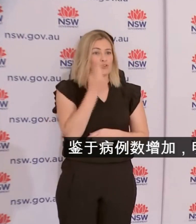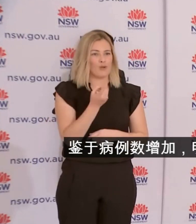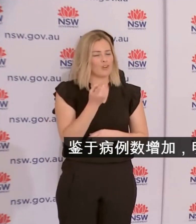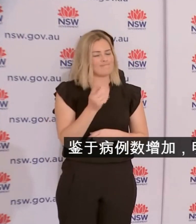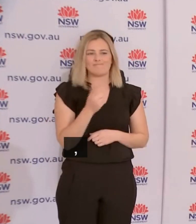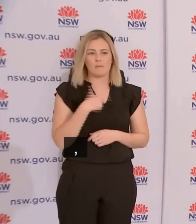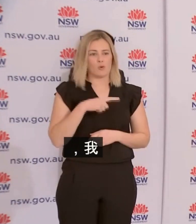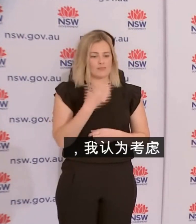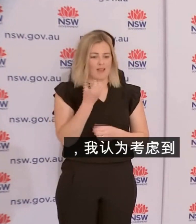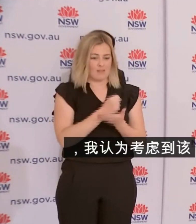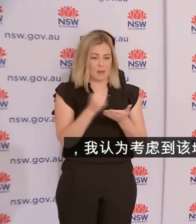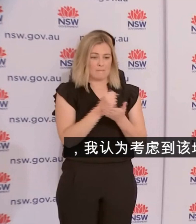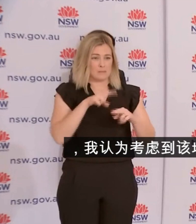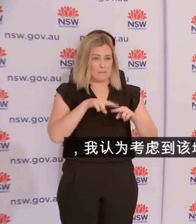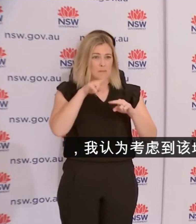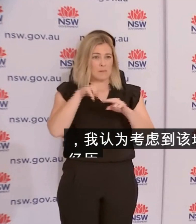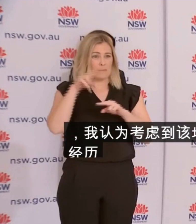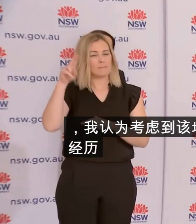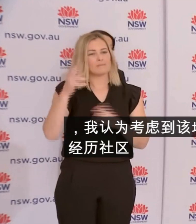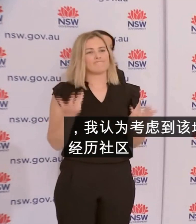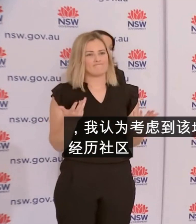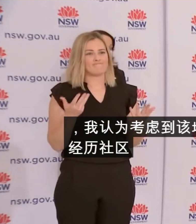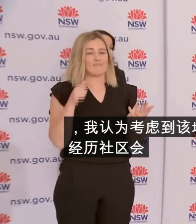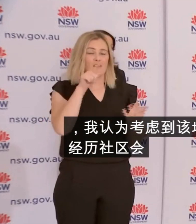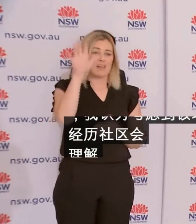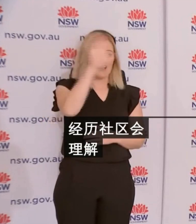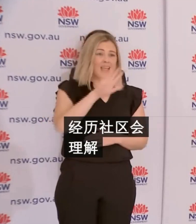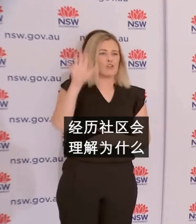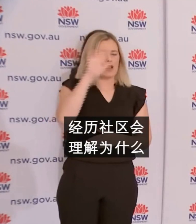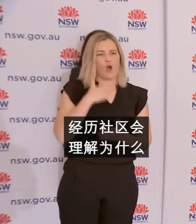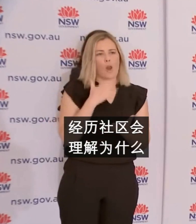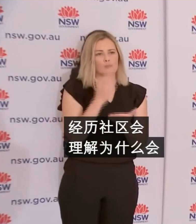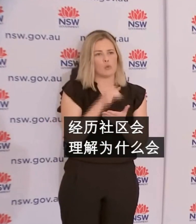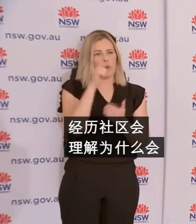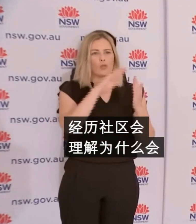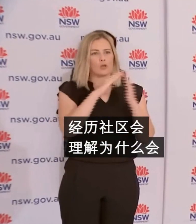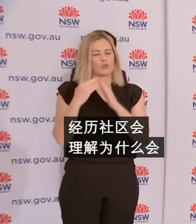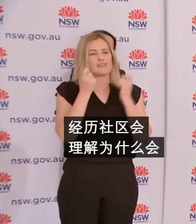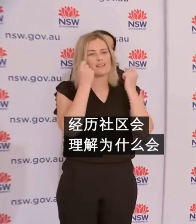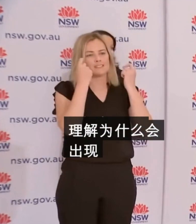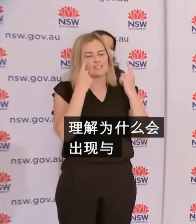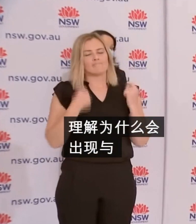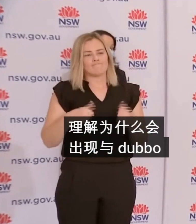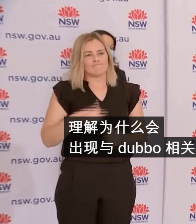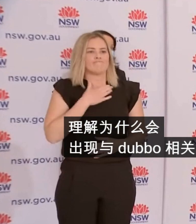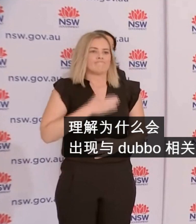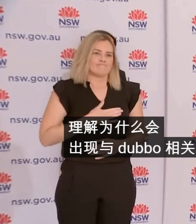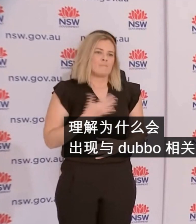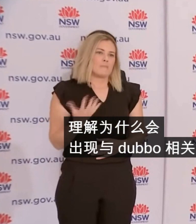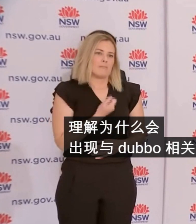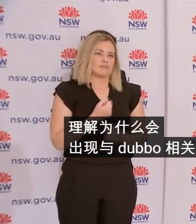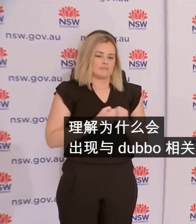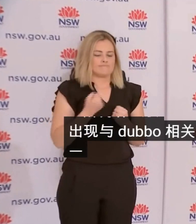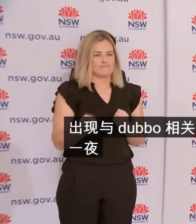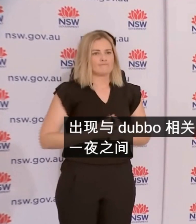of cases. And I think given what the area is experiencing, the community would understand why that's the case. In relation to Dubbo,